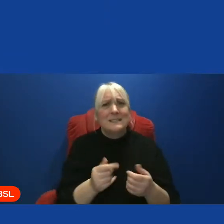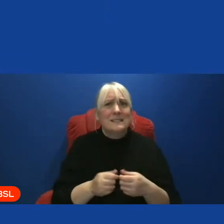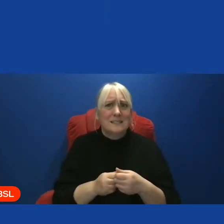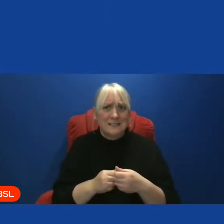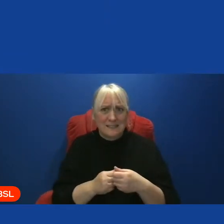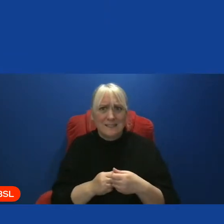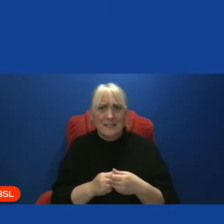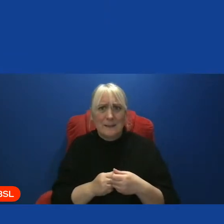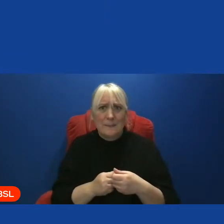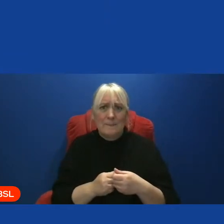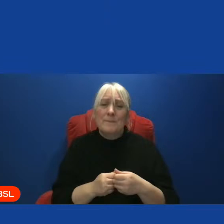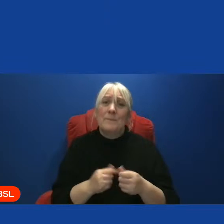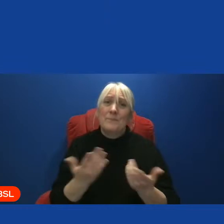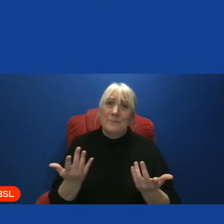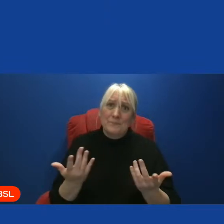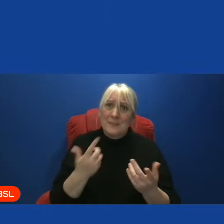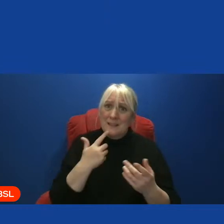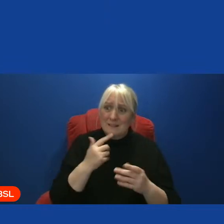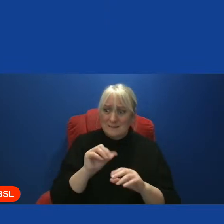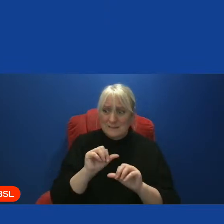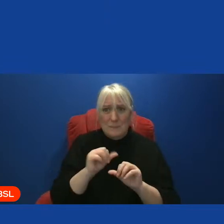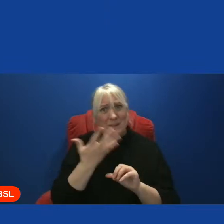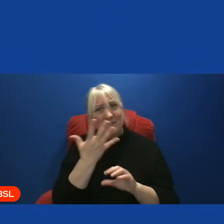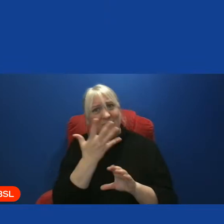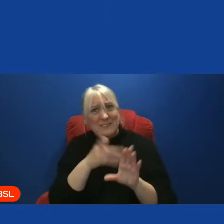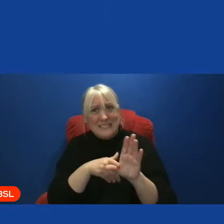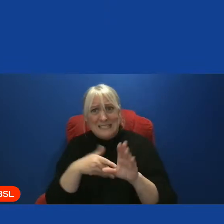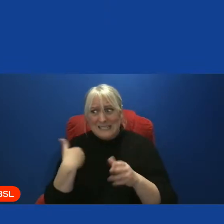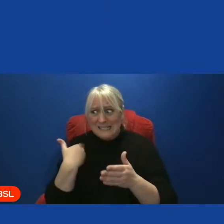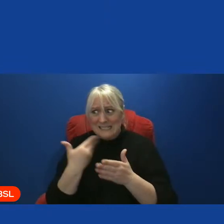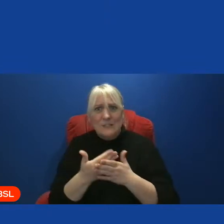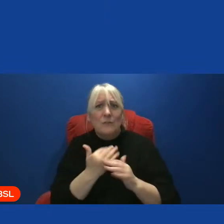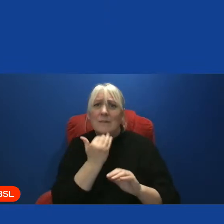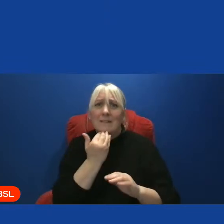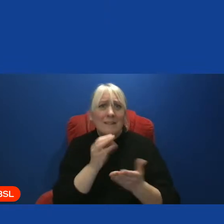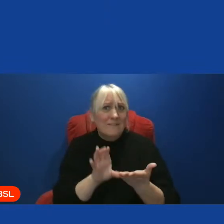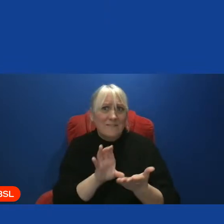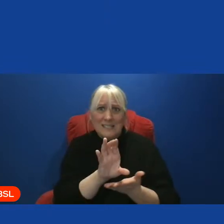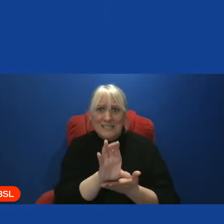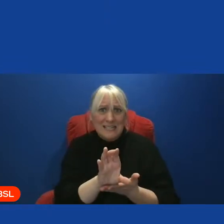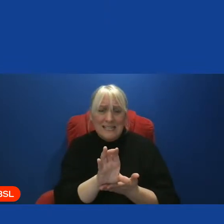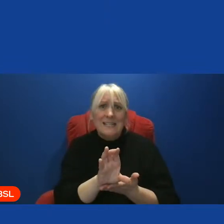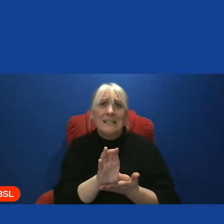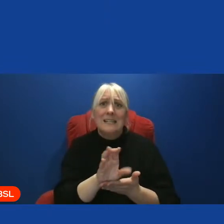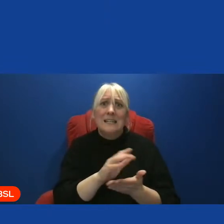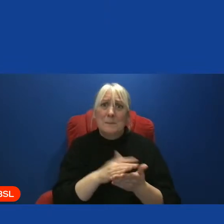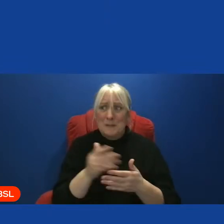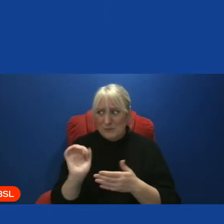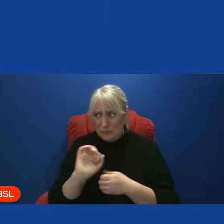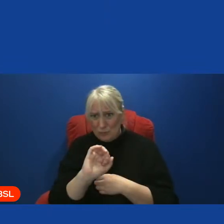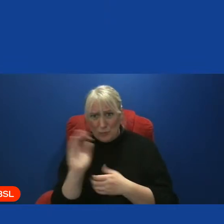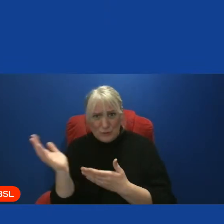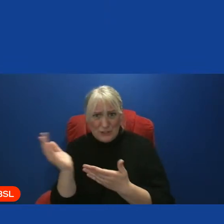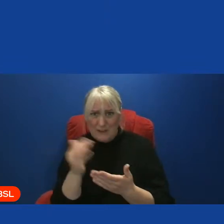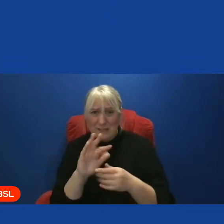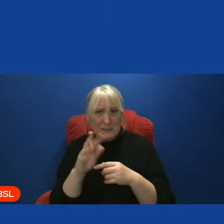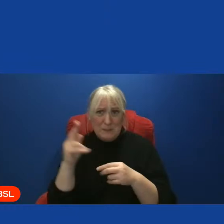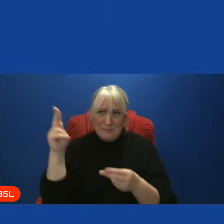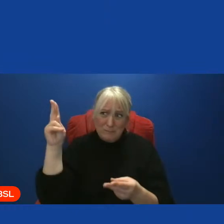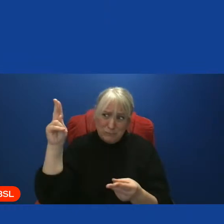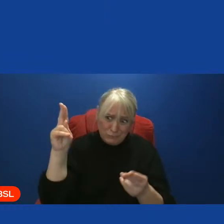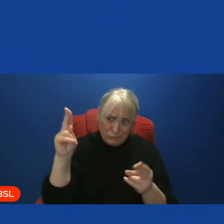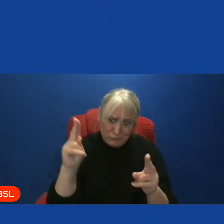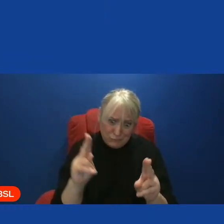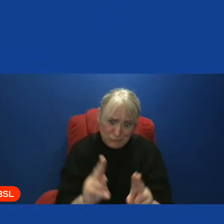on by a thread after the underfunding of the last 15 years, and that's been stripped back to its bones. I mean, how can they even think that they